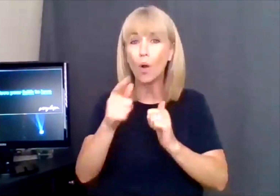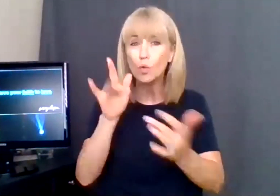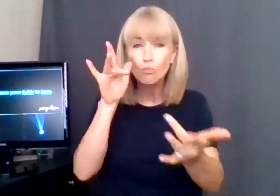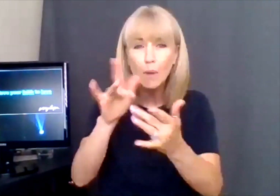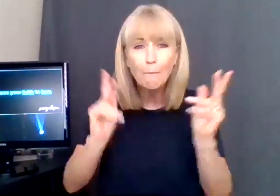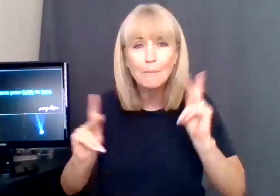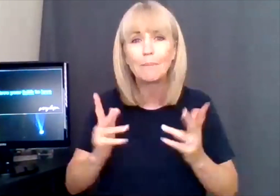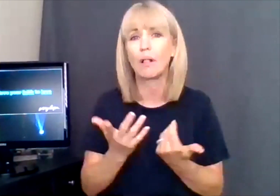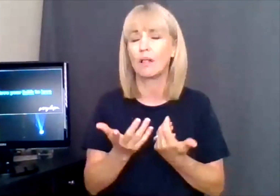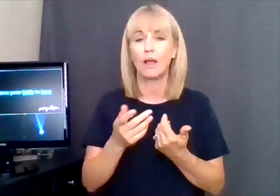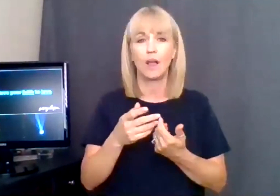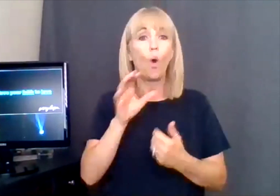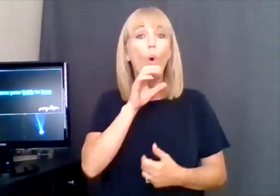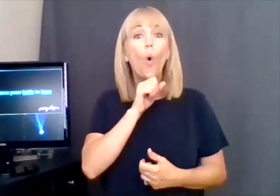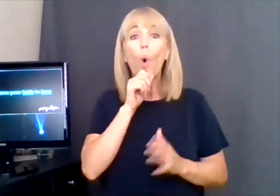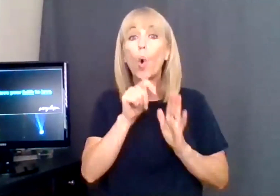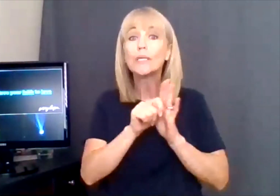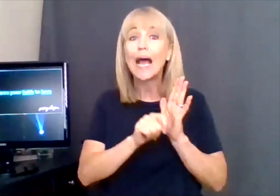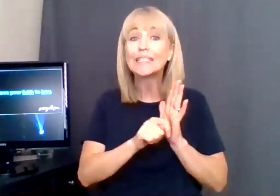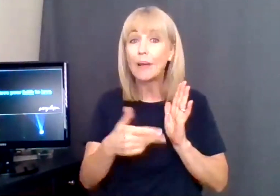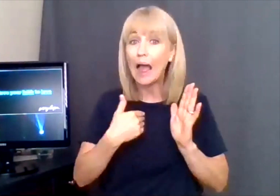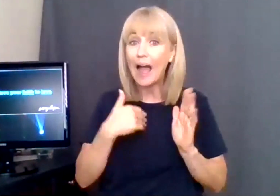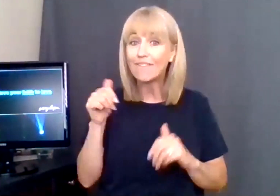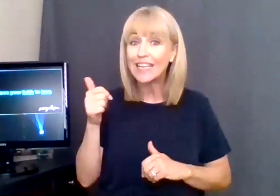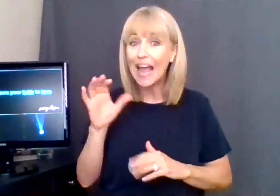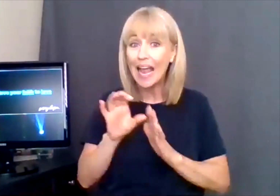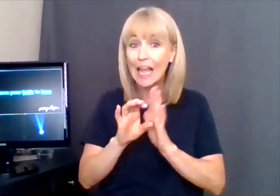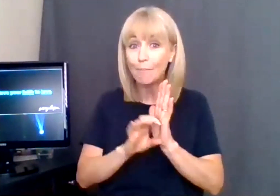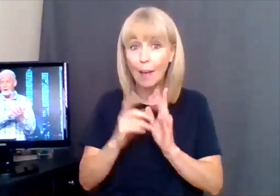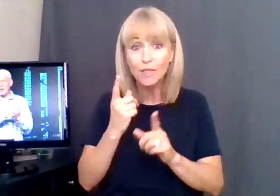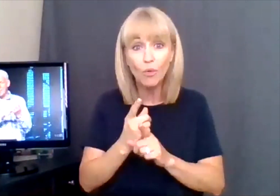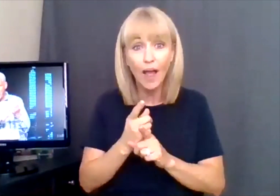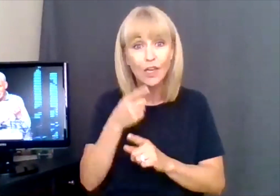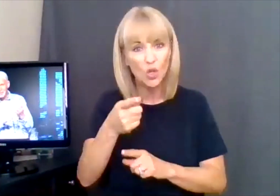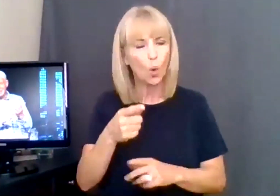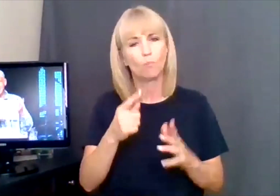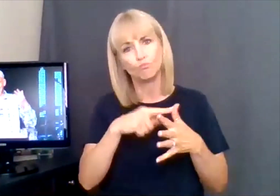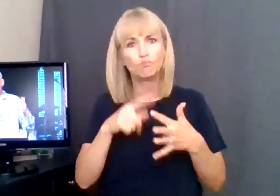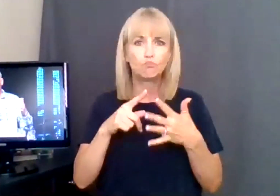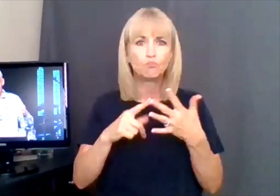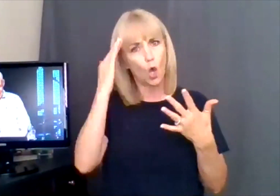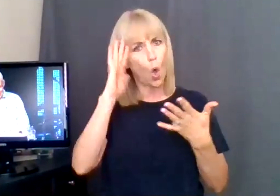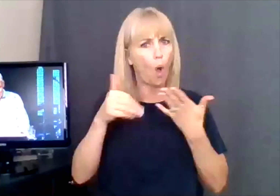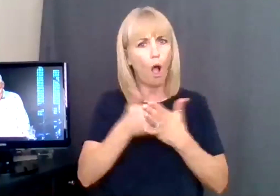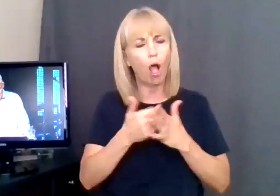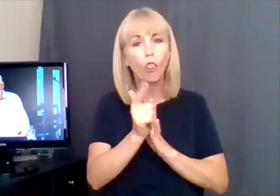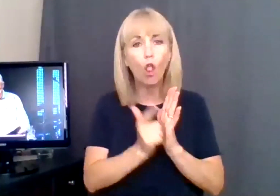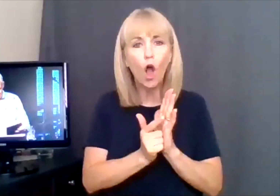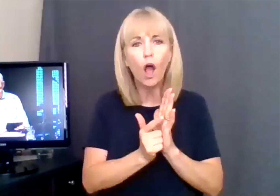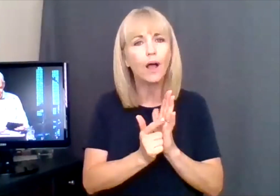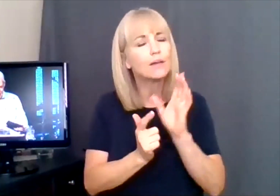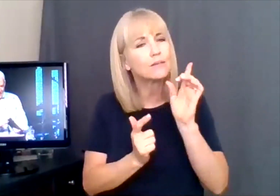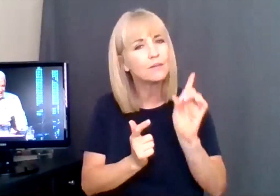Testament, we had the 10 Commandments, and some of you can list them and start those, but these 10 Commandments are important. They're the law. But